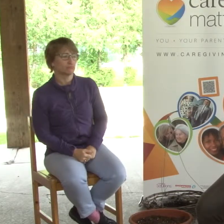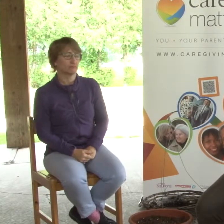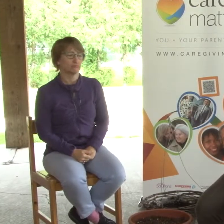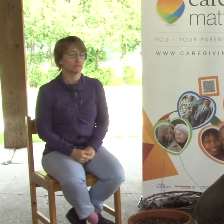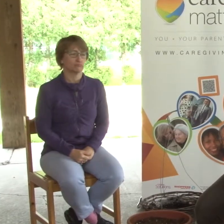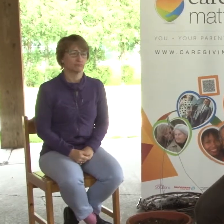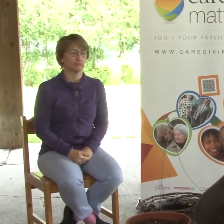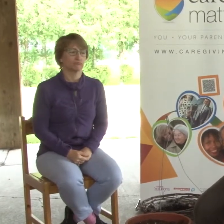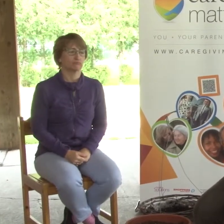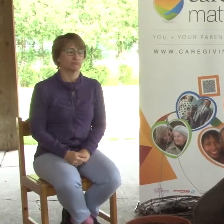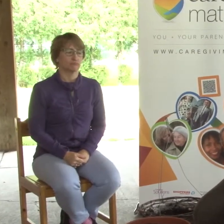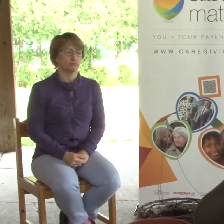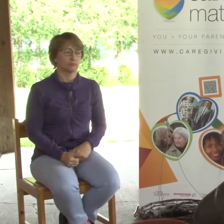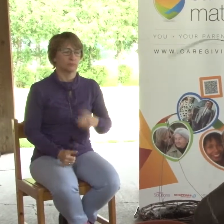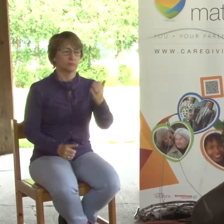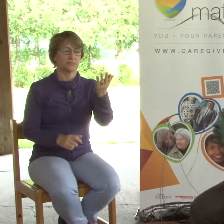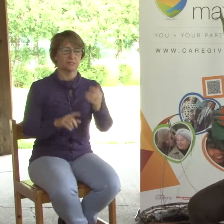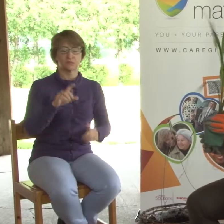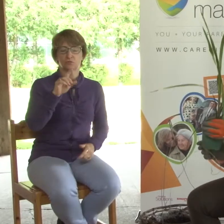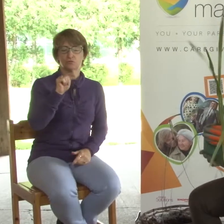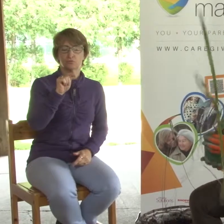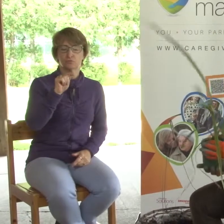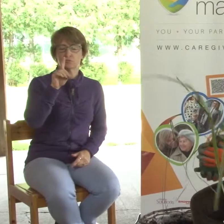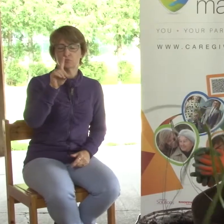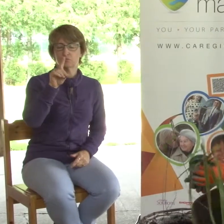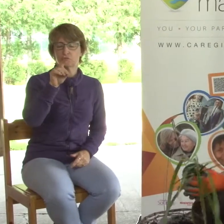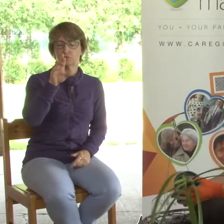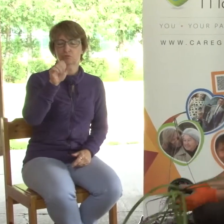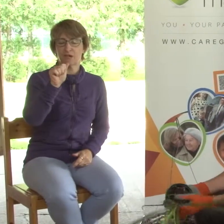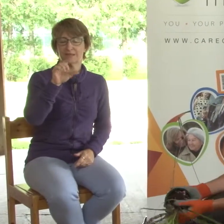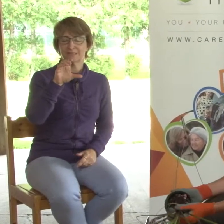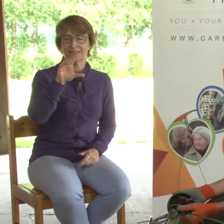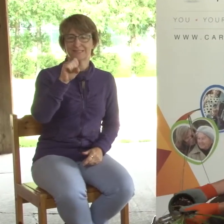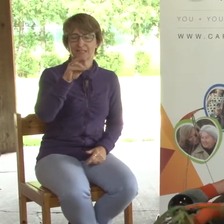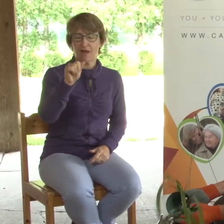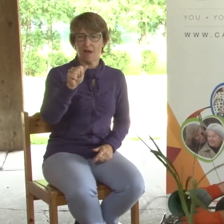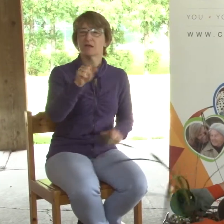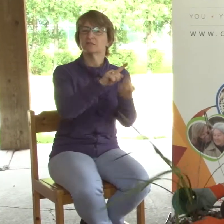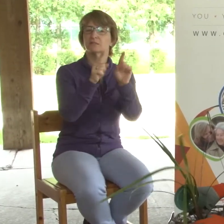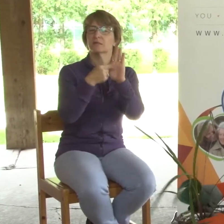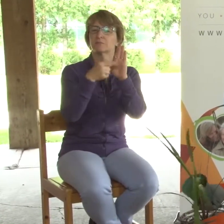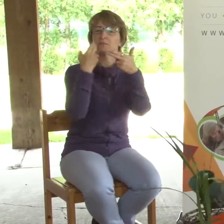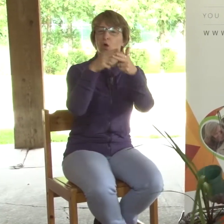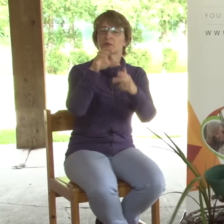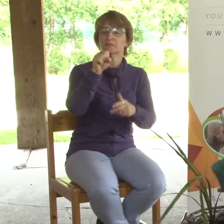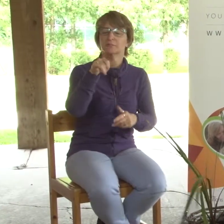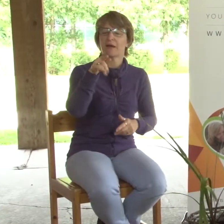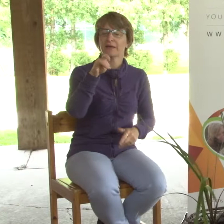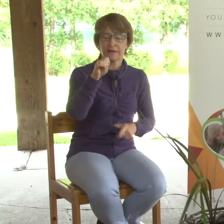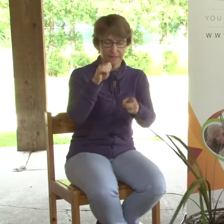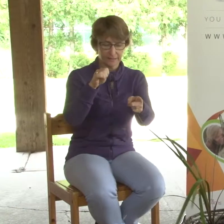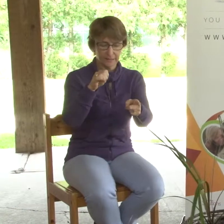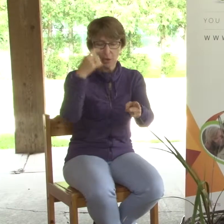But in this case, I'm going to use this Dracaena. A Dracaena is sometimes called a spike, and it's